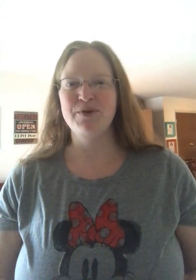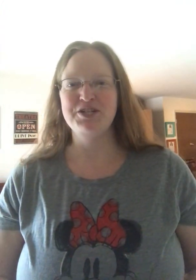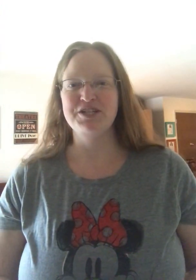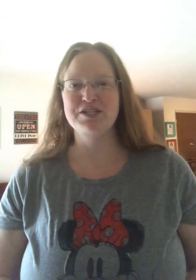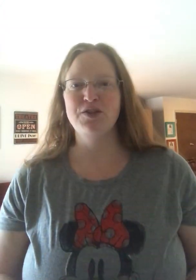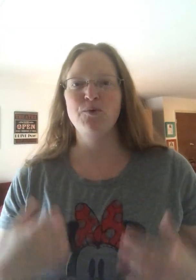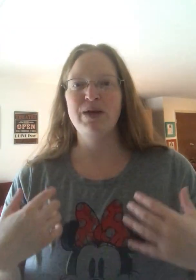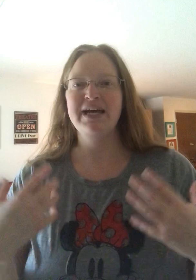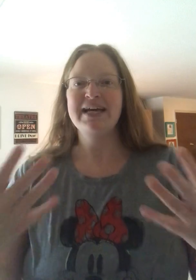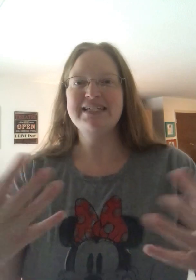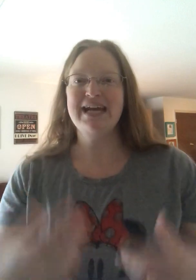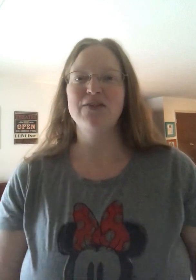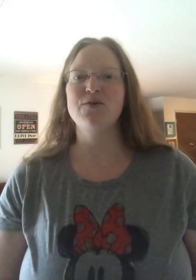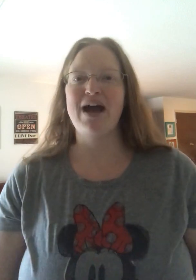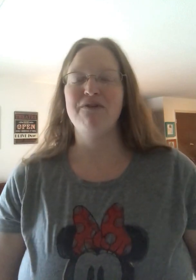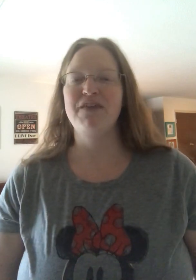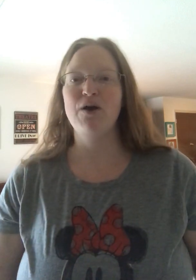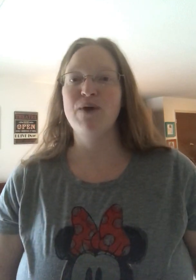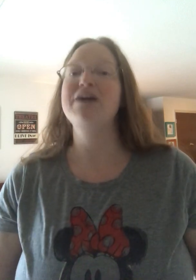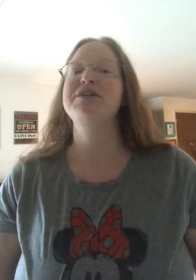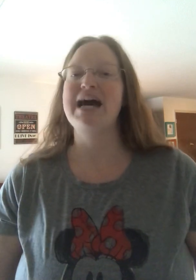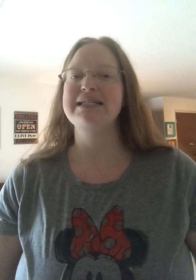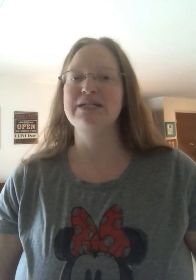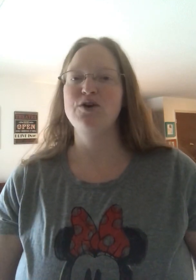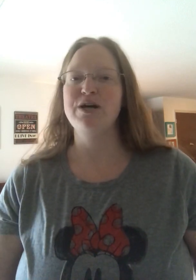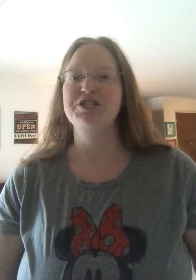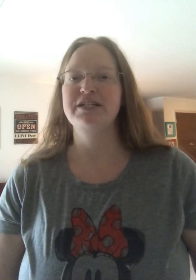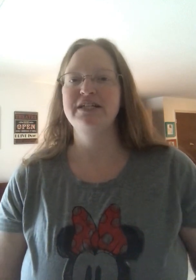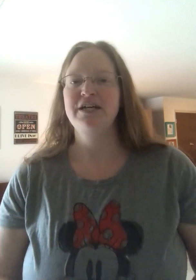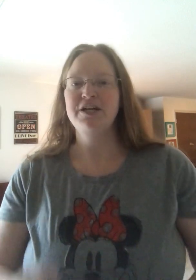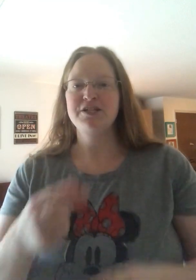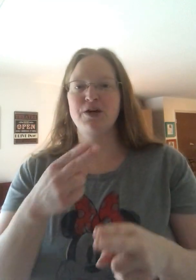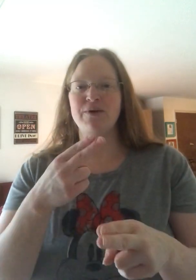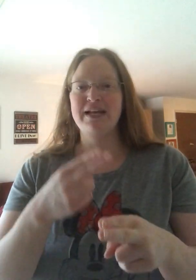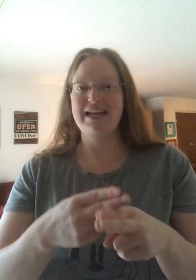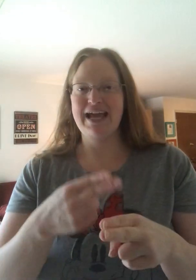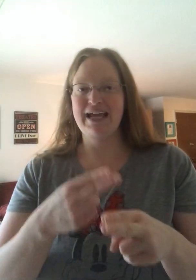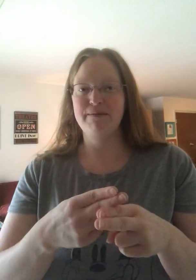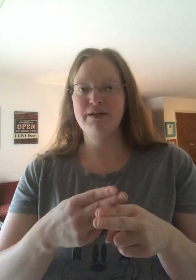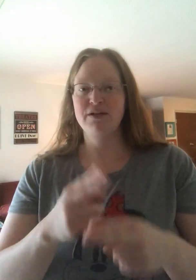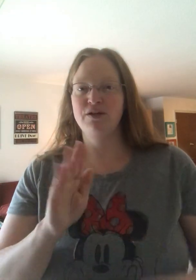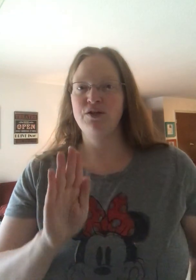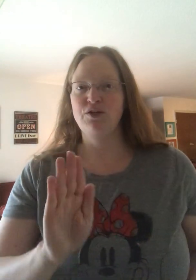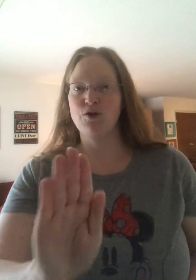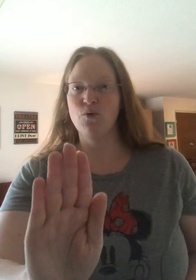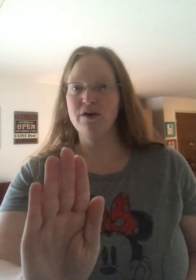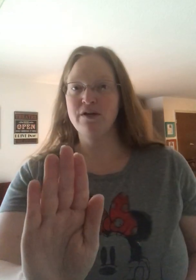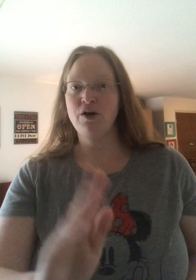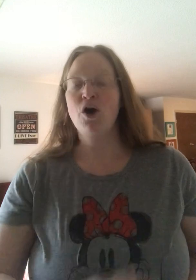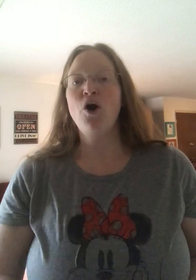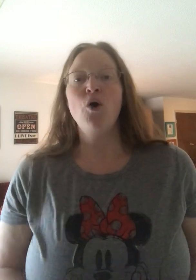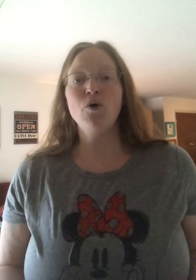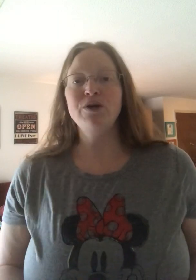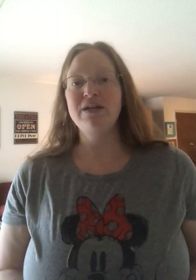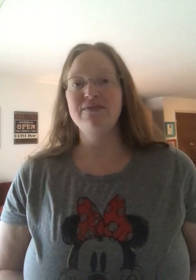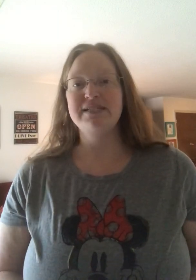questions so that we telegraph that we're actually asking a question. So, name, your. Or you could even